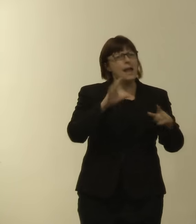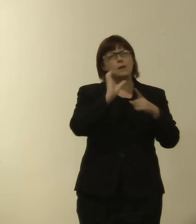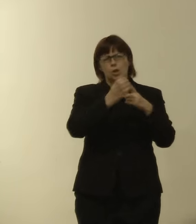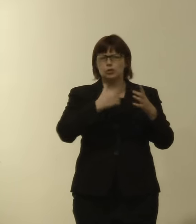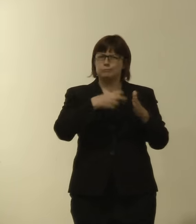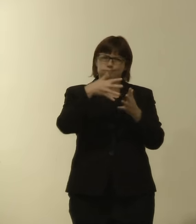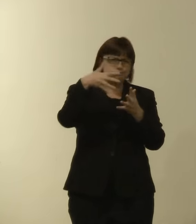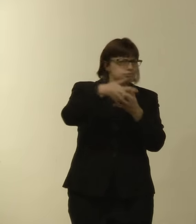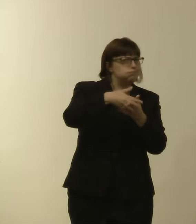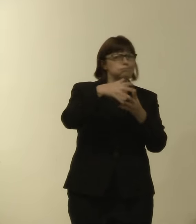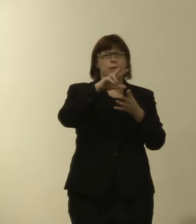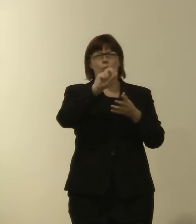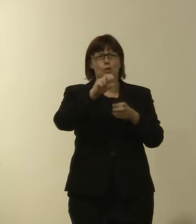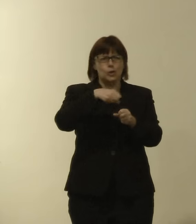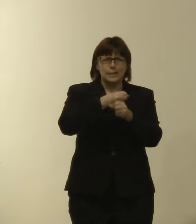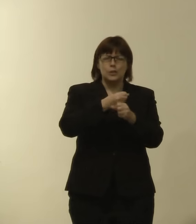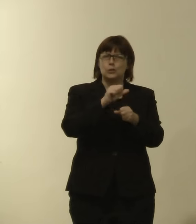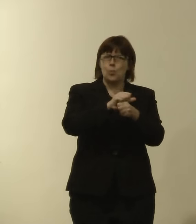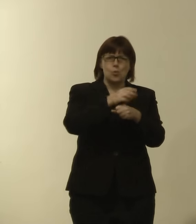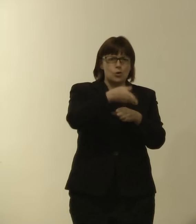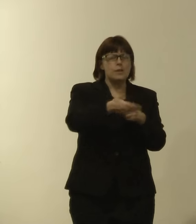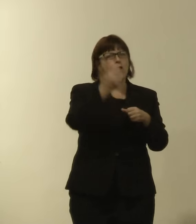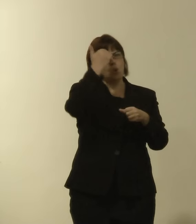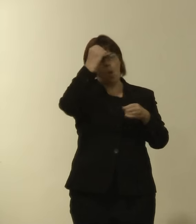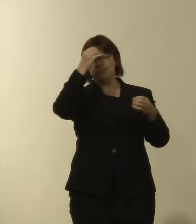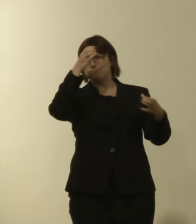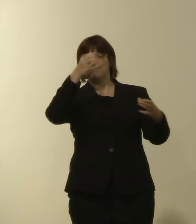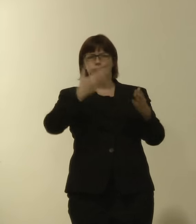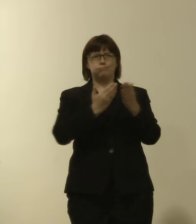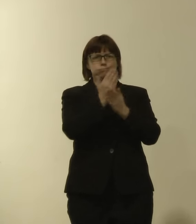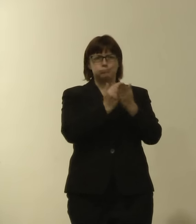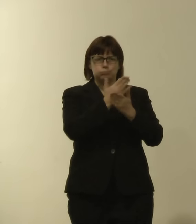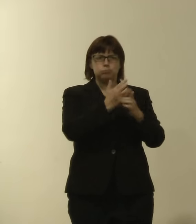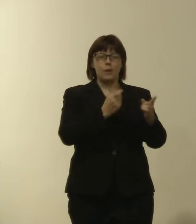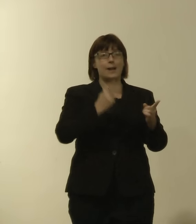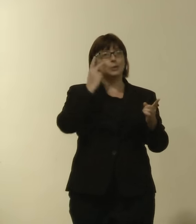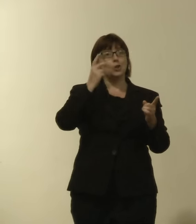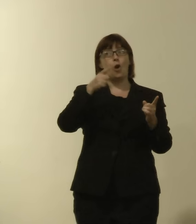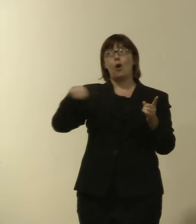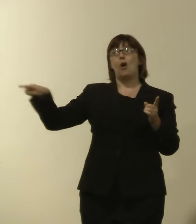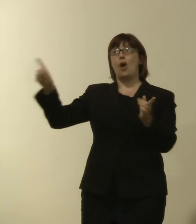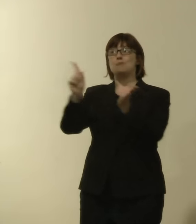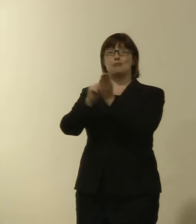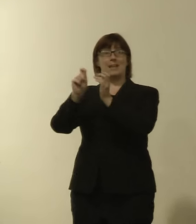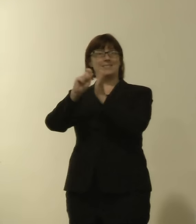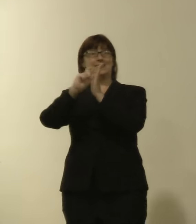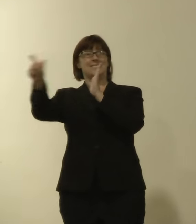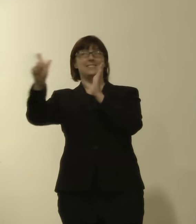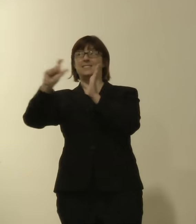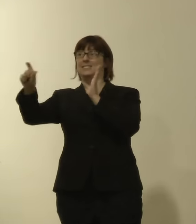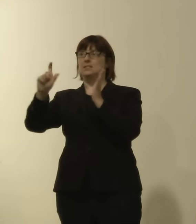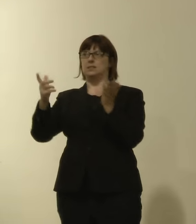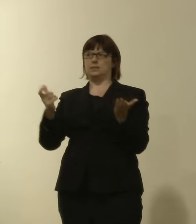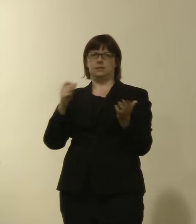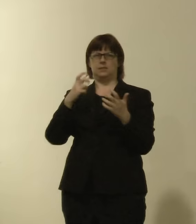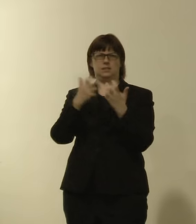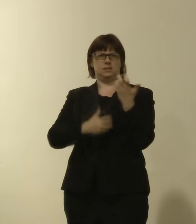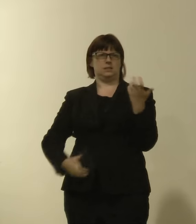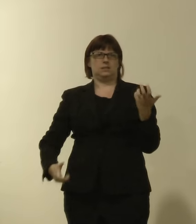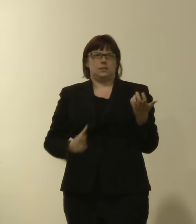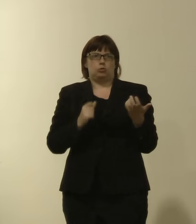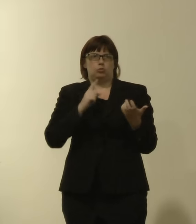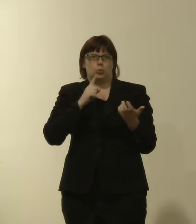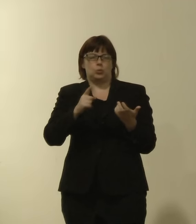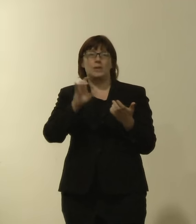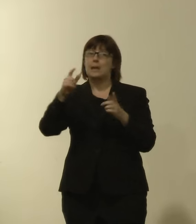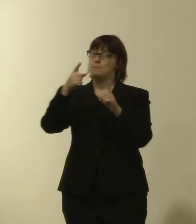there for 30 years. And I saw how unreliable some of that reporting was.